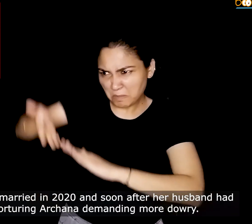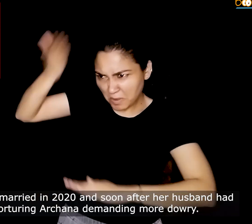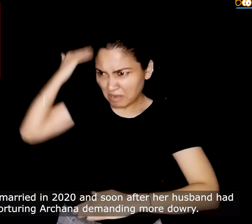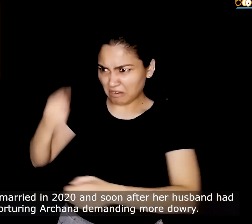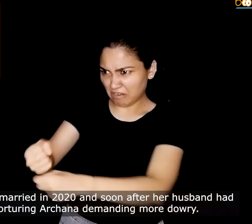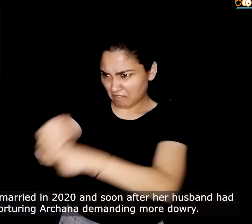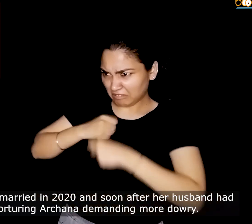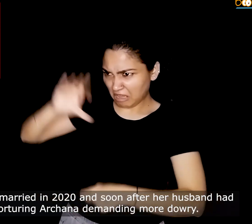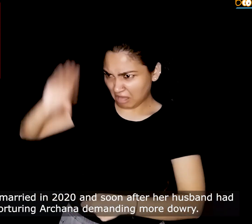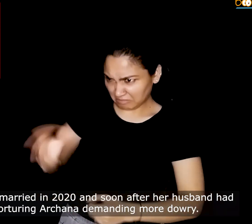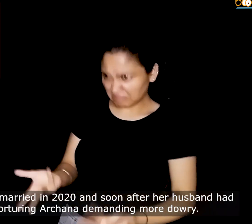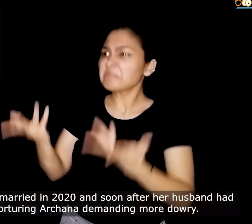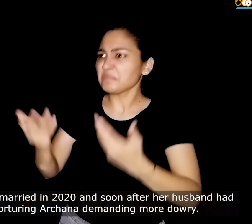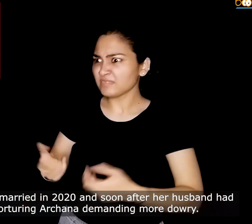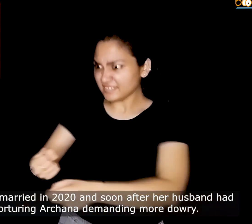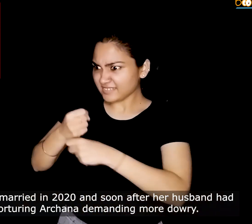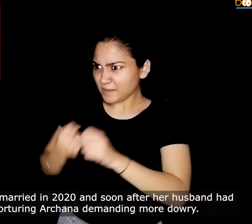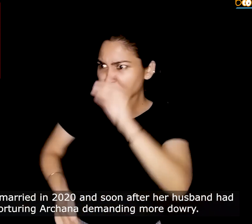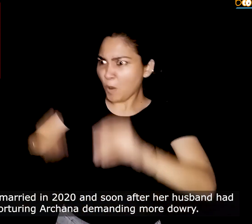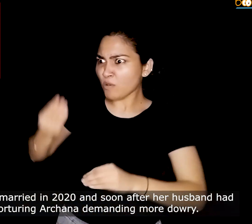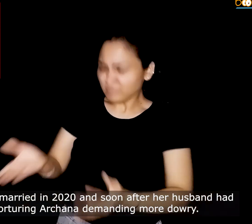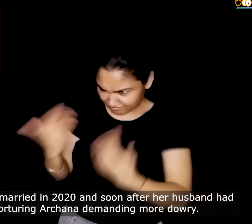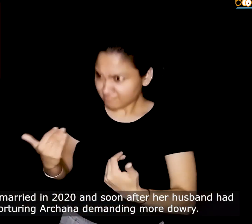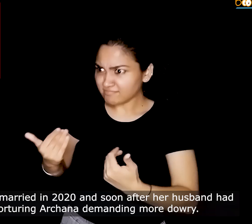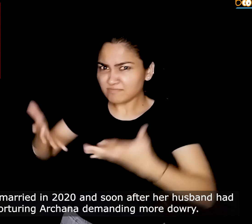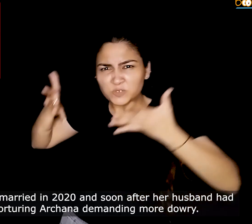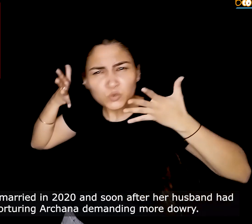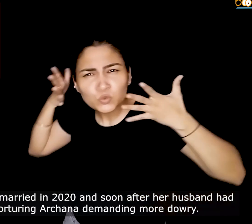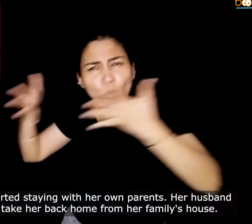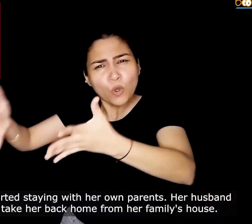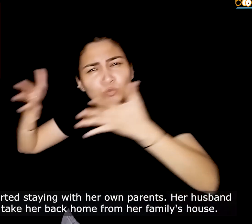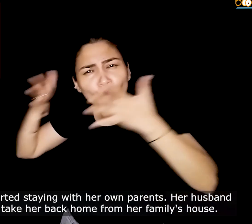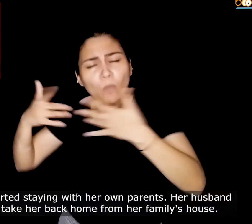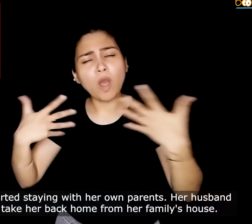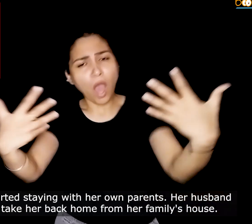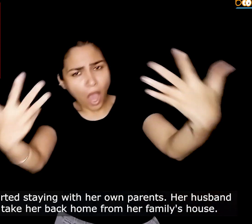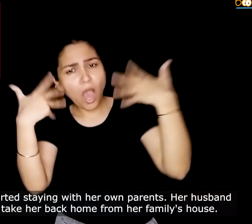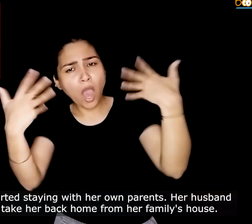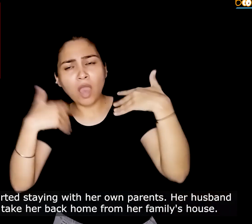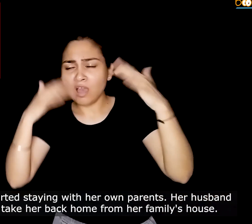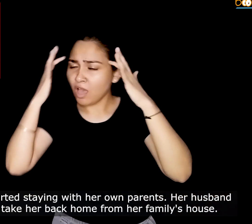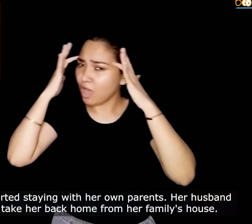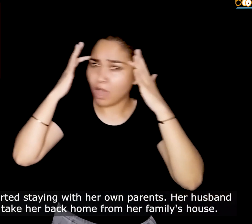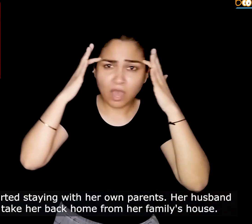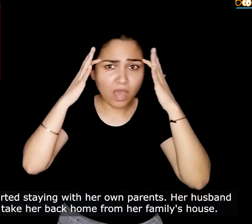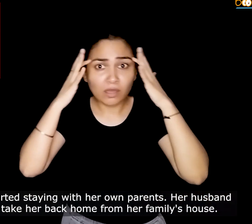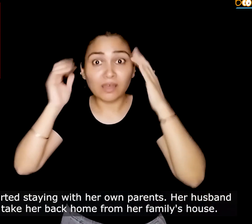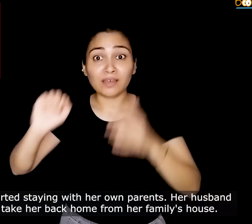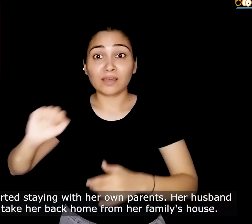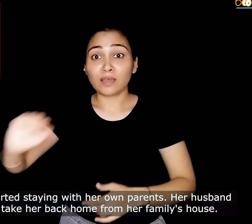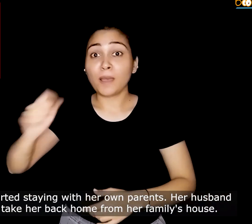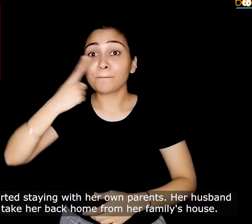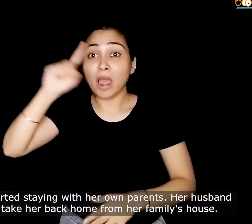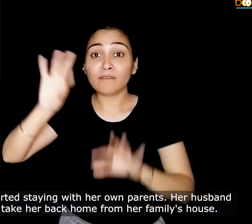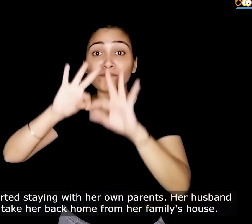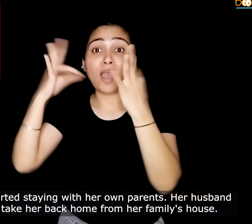torturing archana demanding more dowry so archana started staying with her own